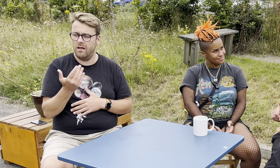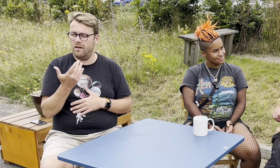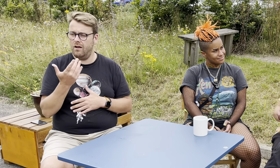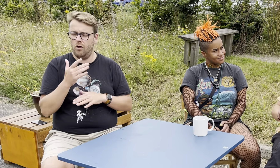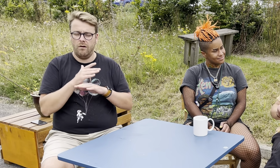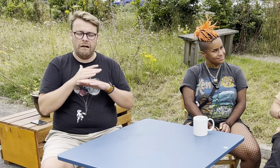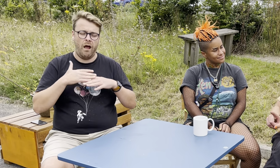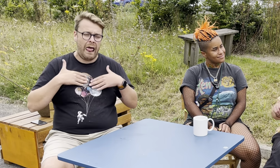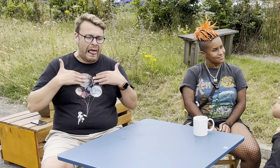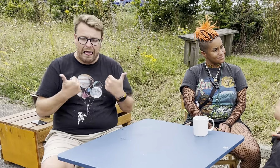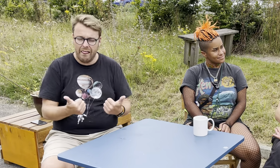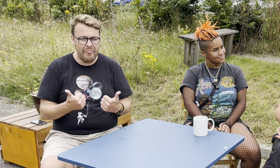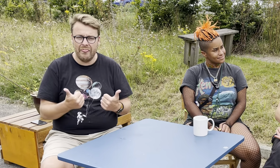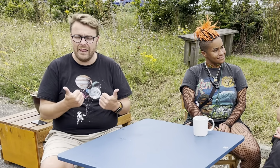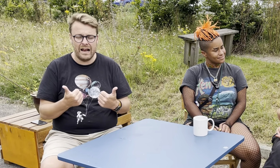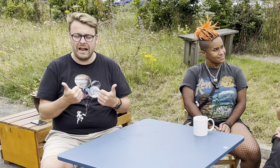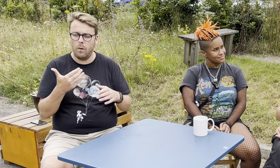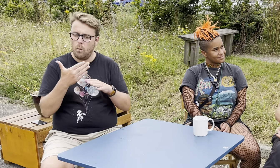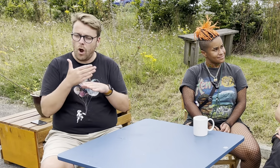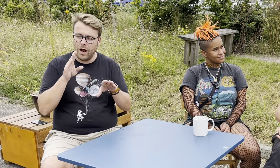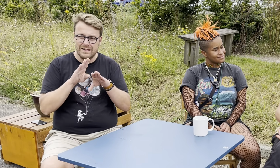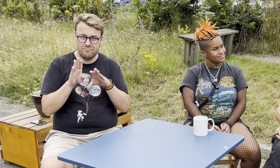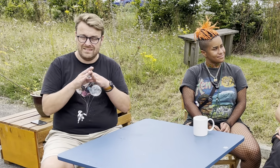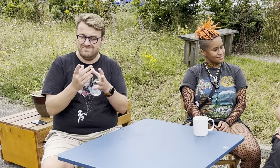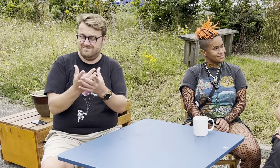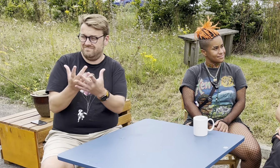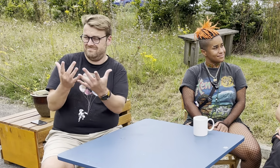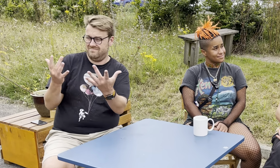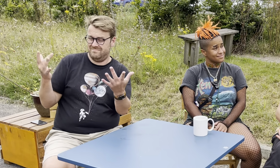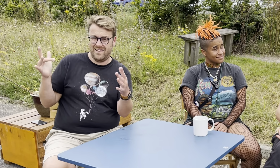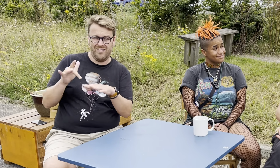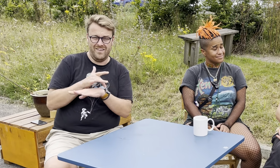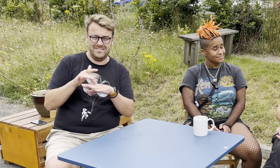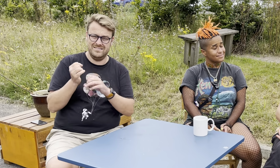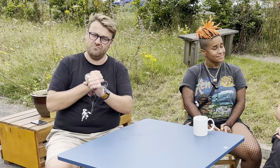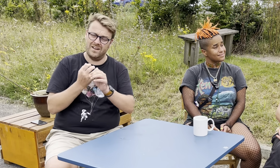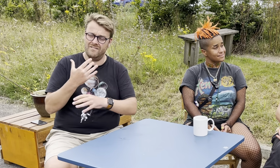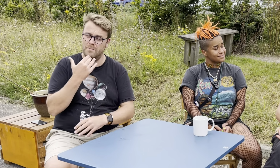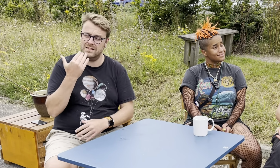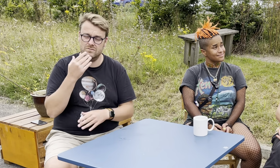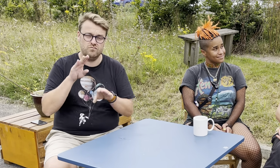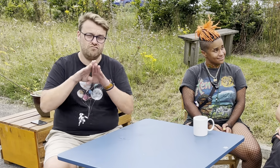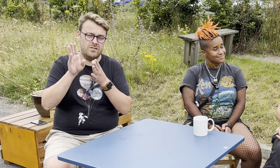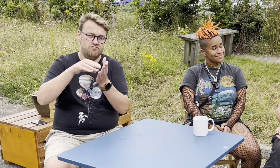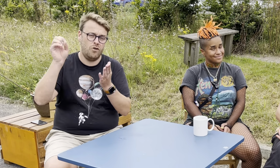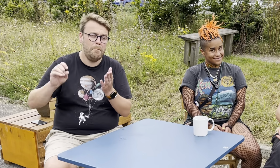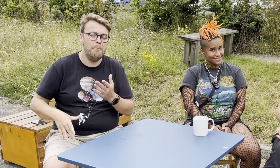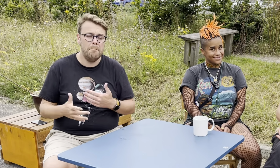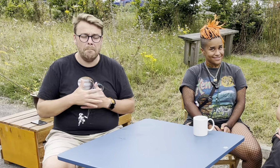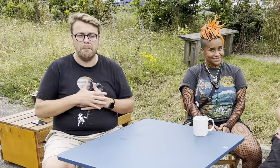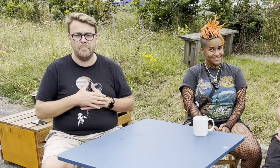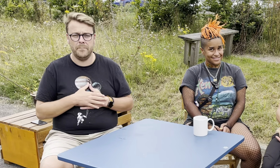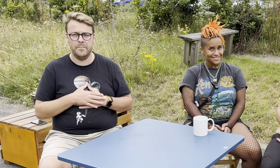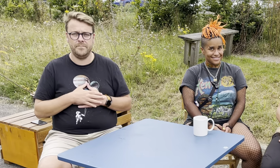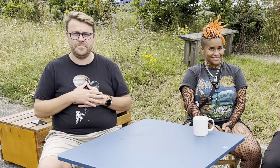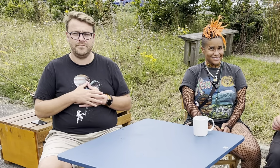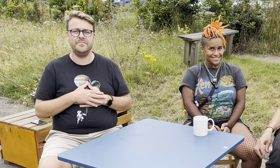unhealthy working practices that are prevalent in the theatre industry. Yeah, absolutely. And I guess that repeated line through our interviews is kind